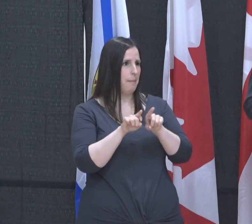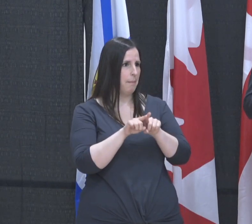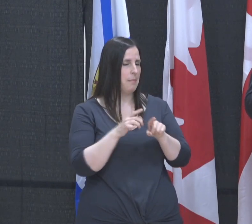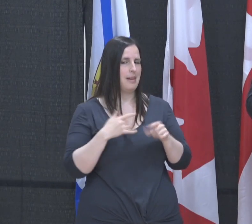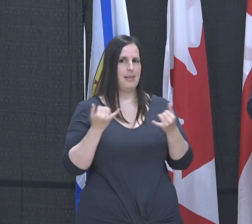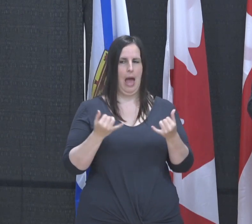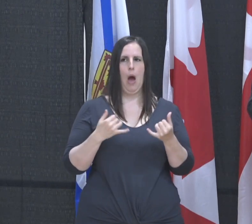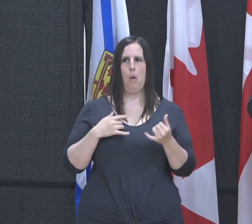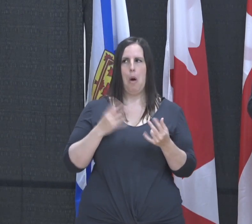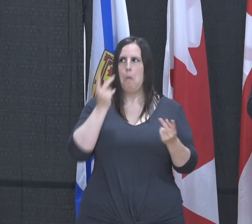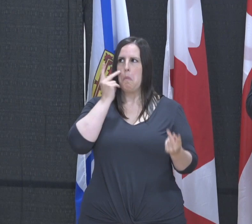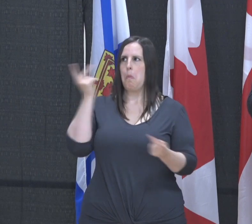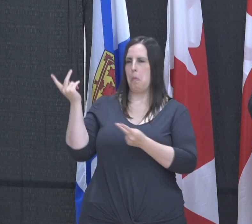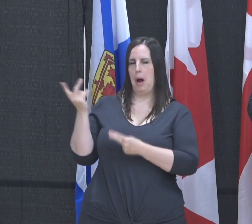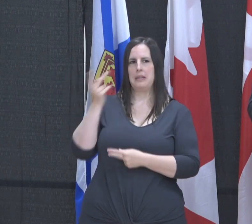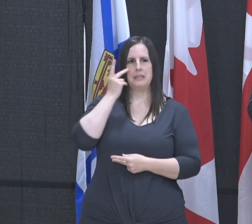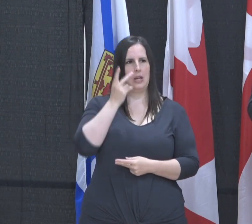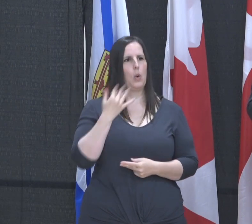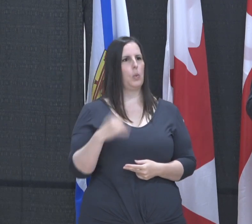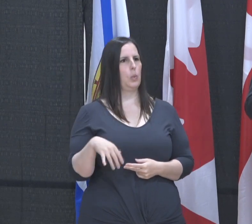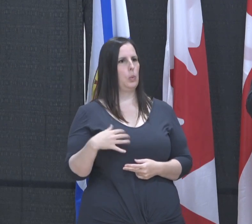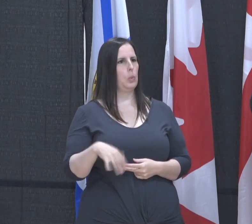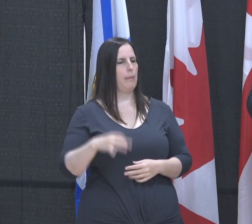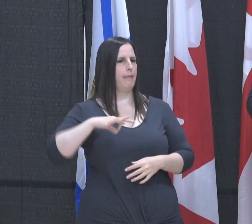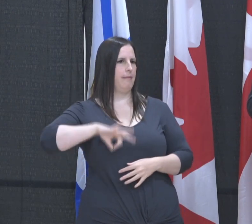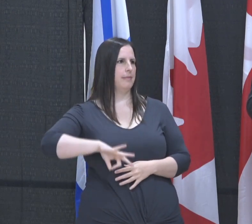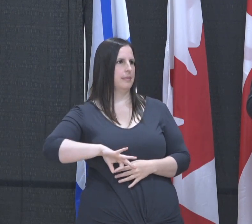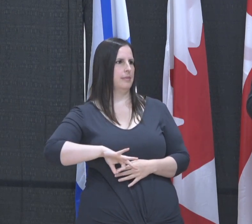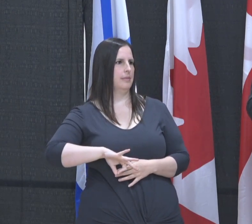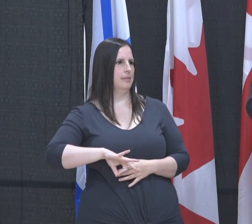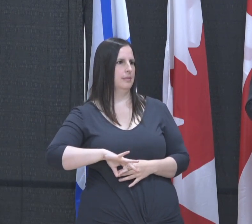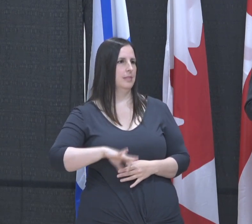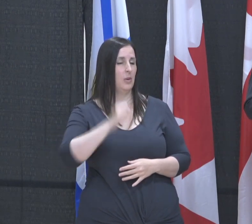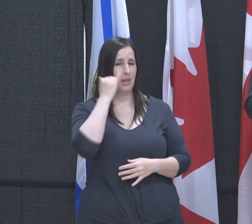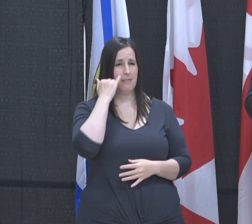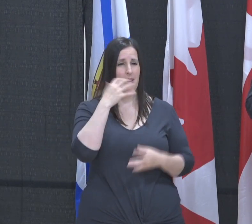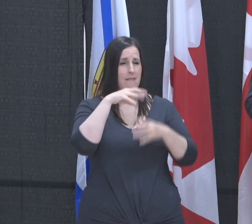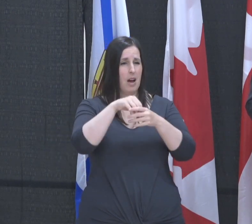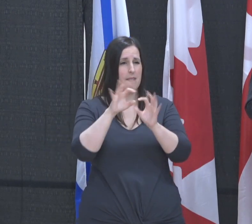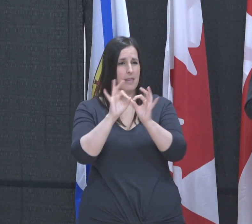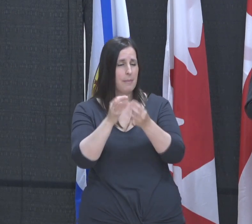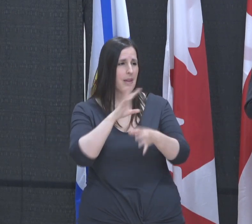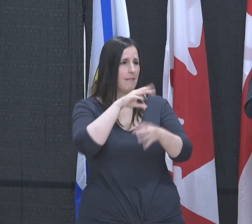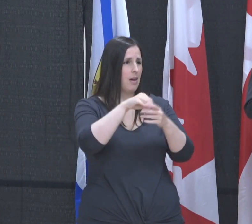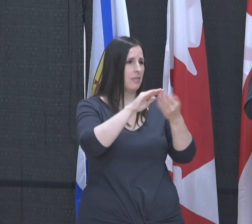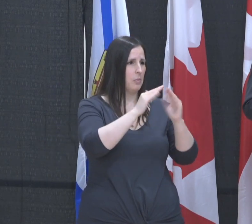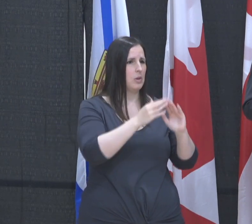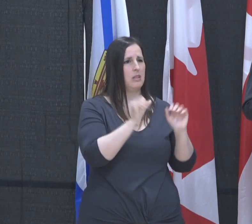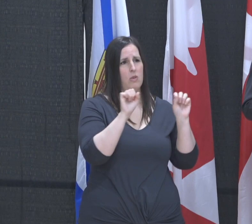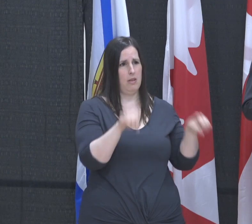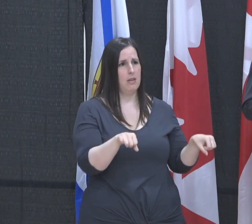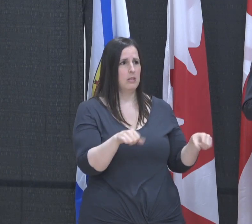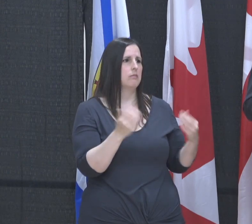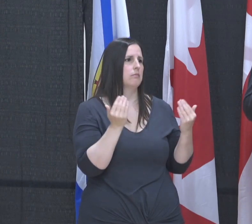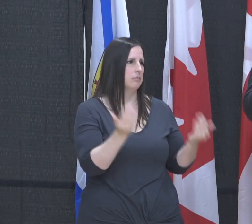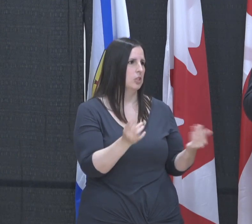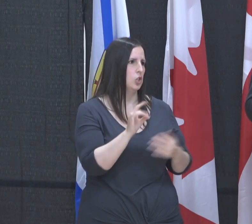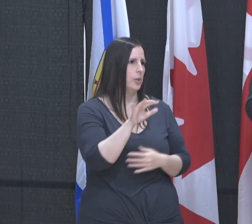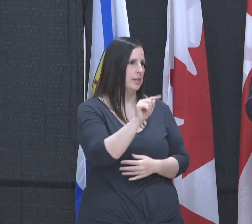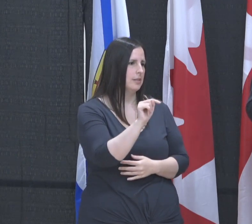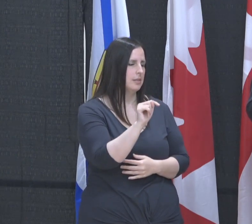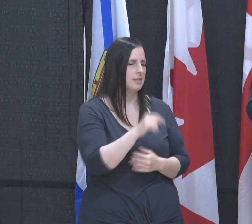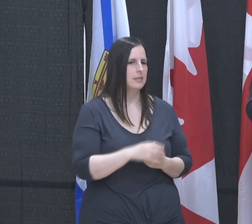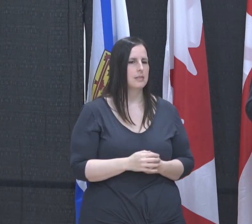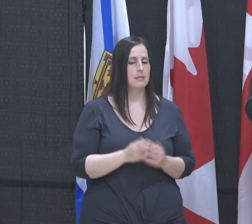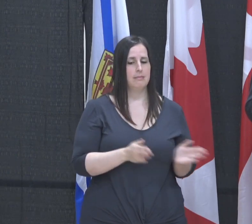So whatever you have the opportunity to do for your community and for your family, do it. The second theory of life is the project theory of life, and that is